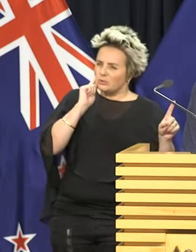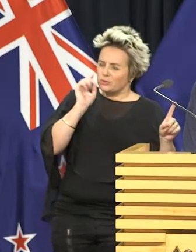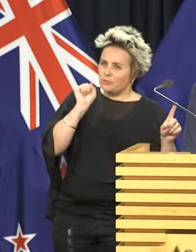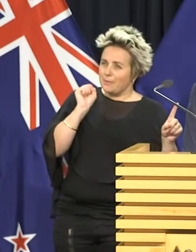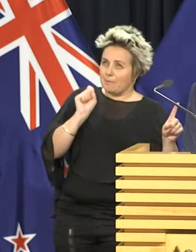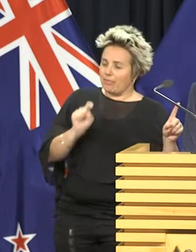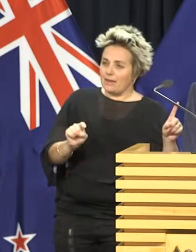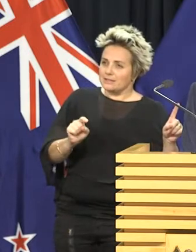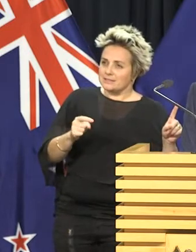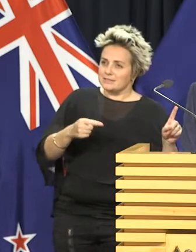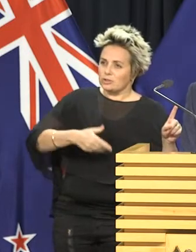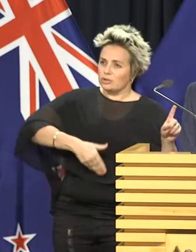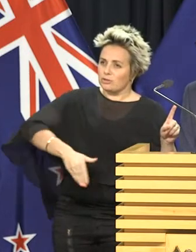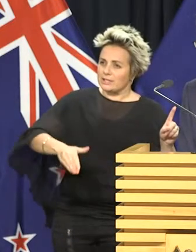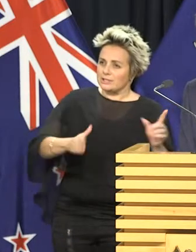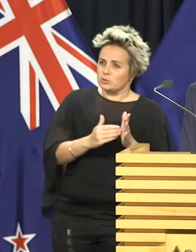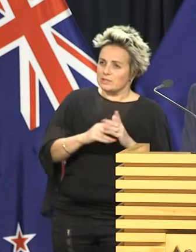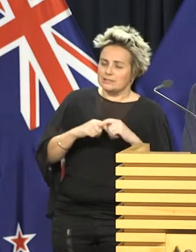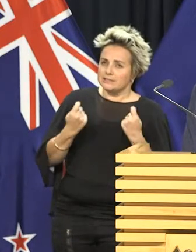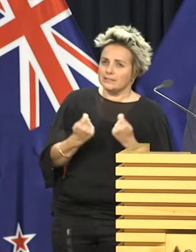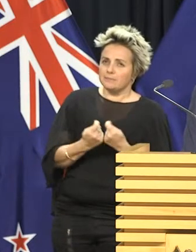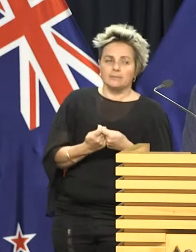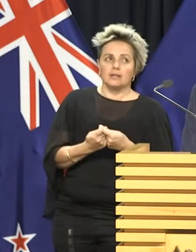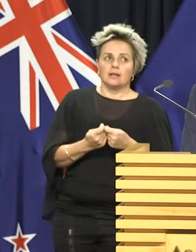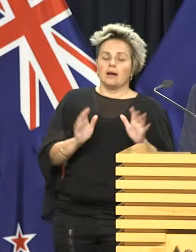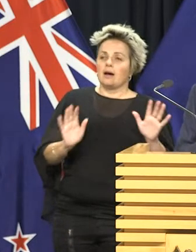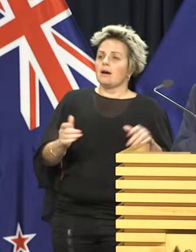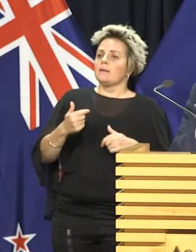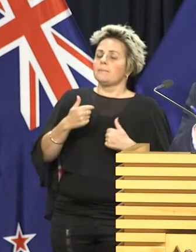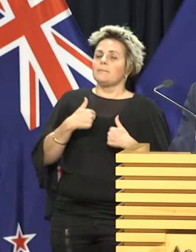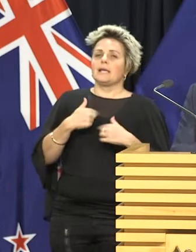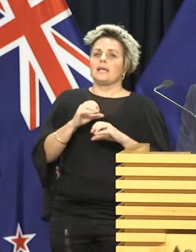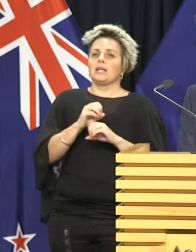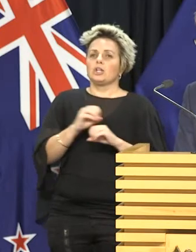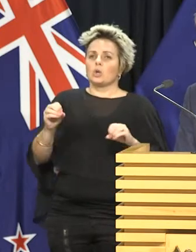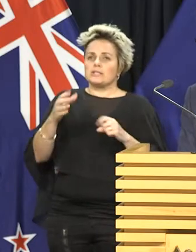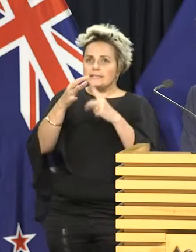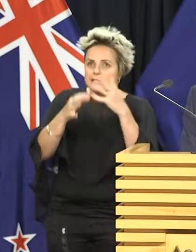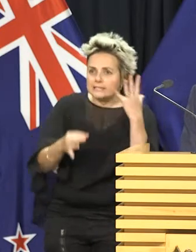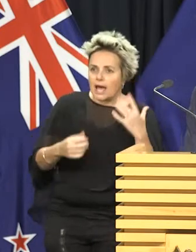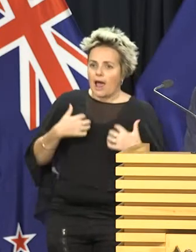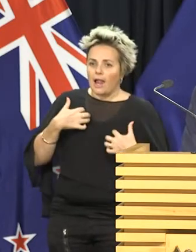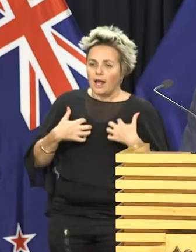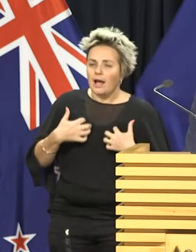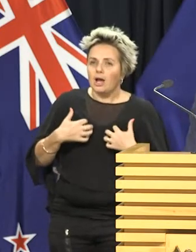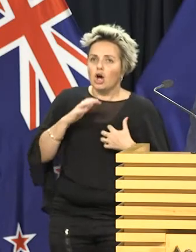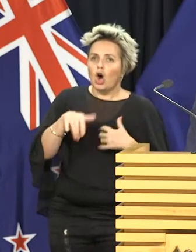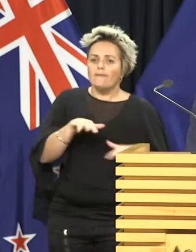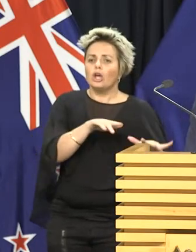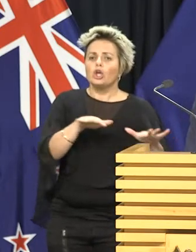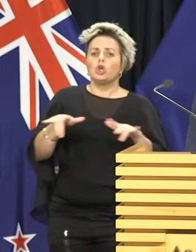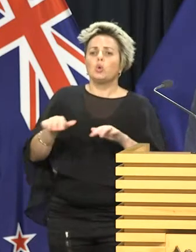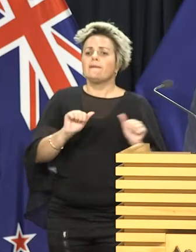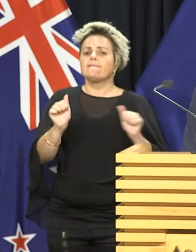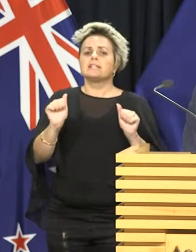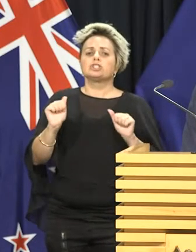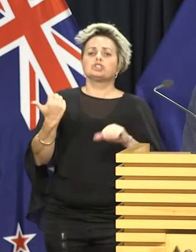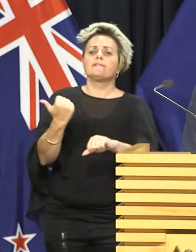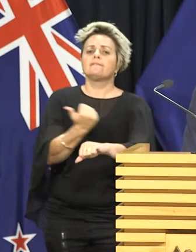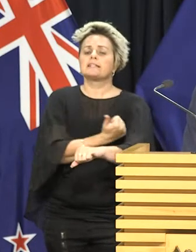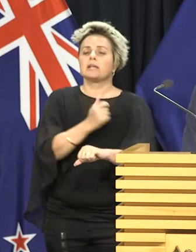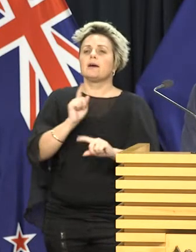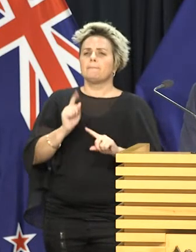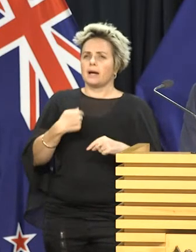recollection. I don't take any detailed interest in exactly who is there, but